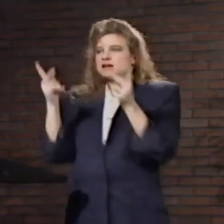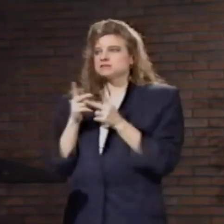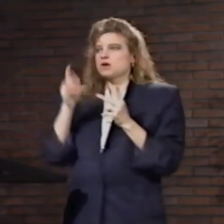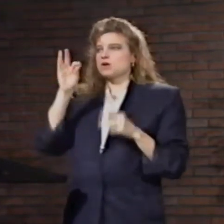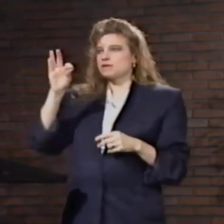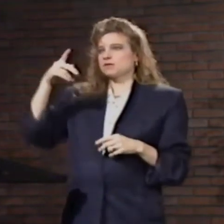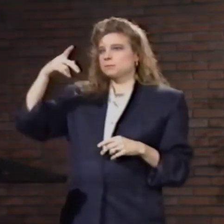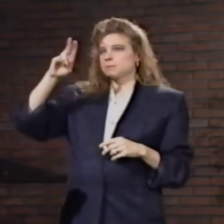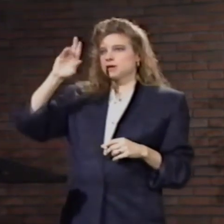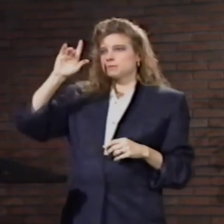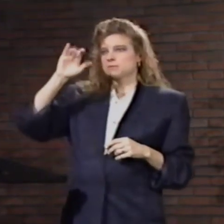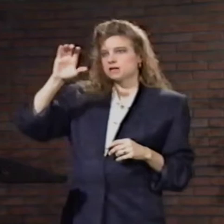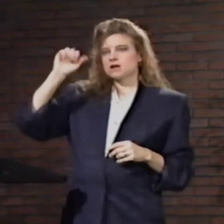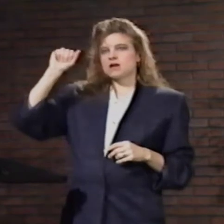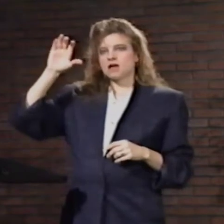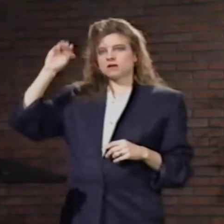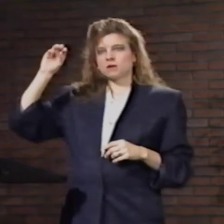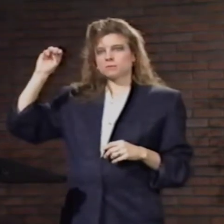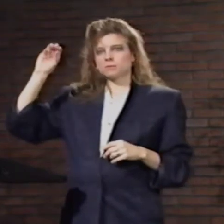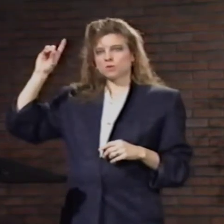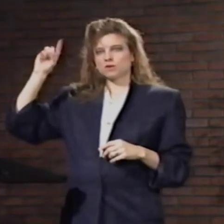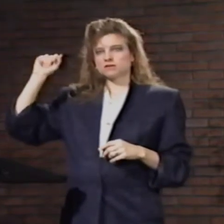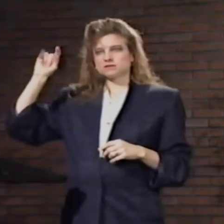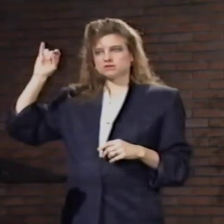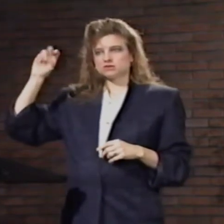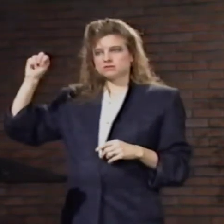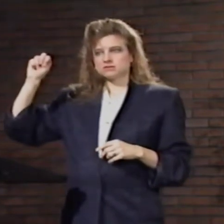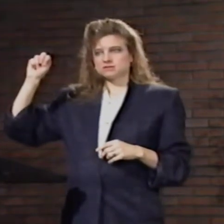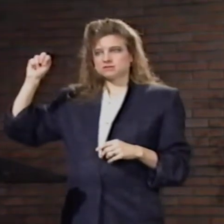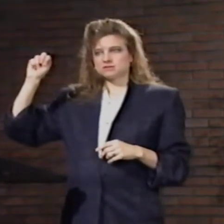Title 3 is called Place of Public Accommodation.